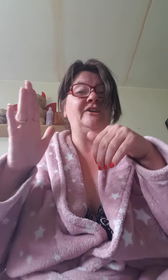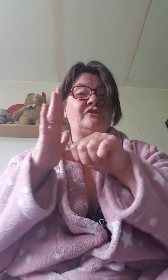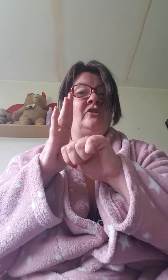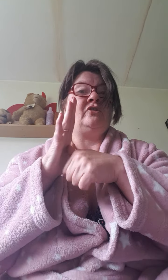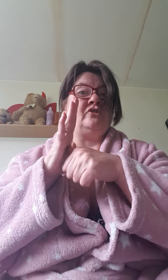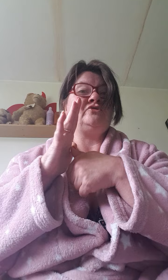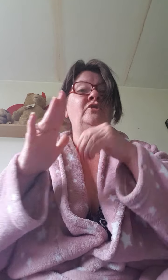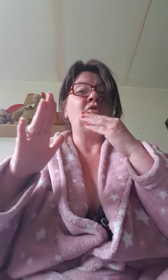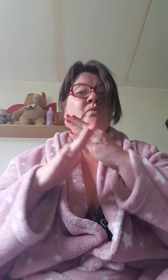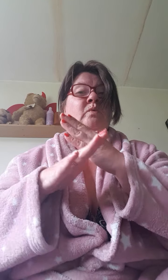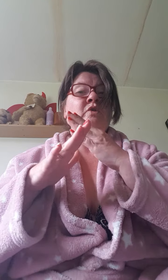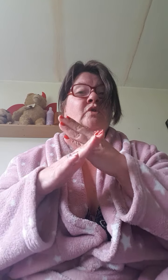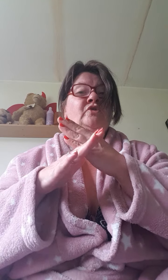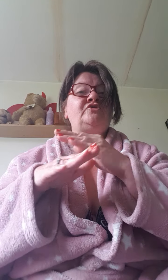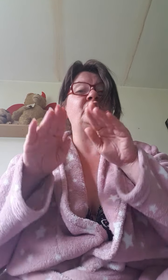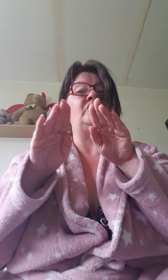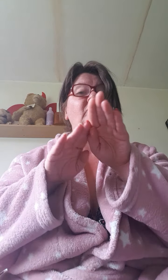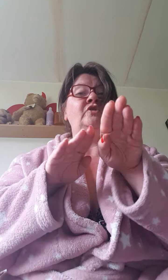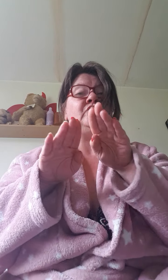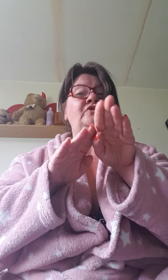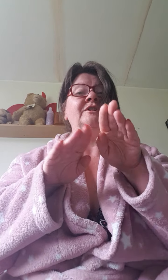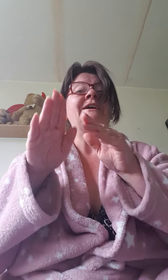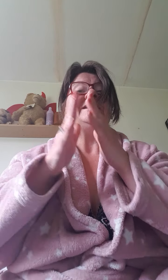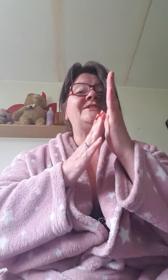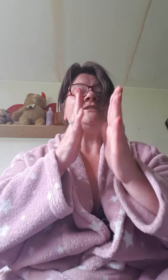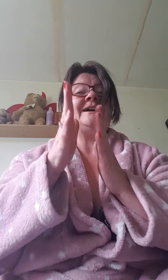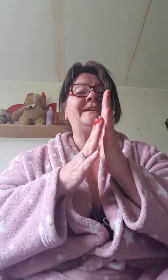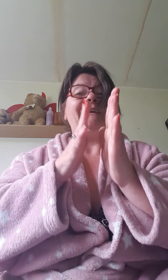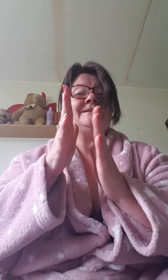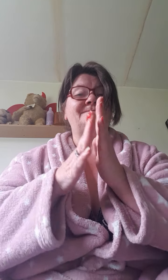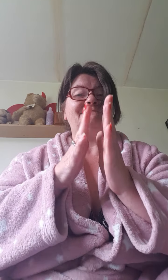It's hard work to learn signing.